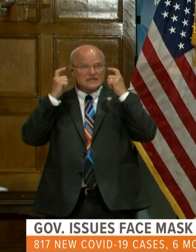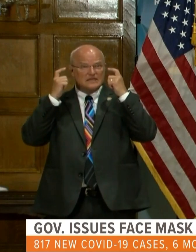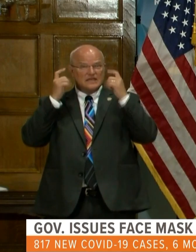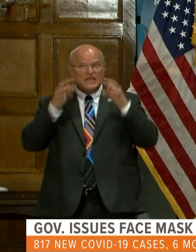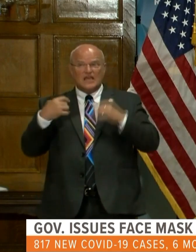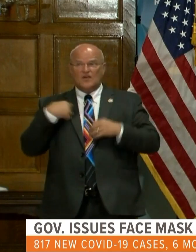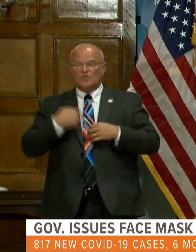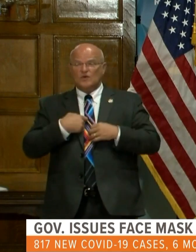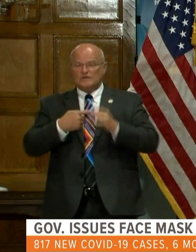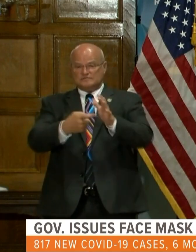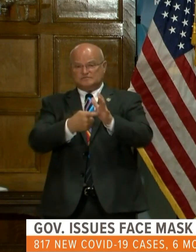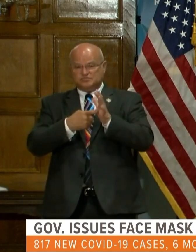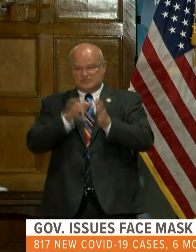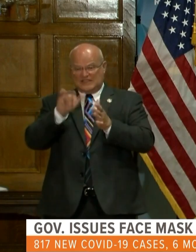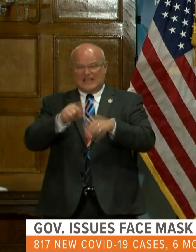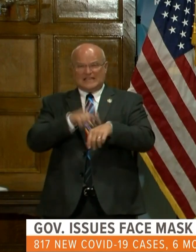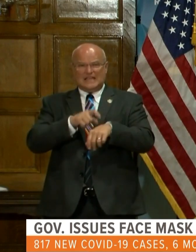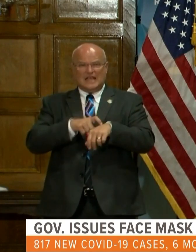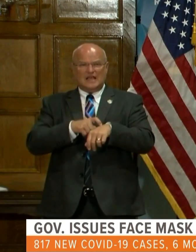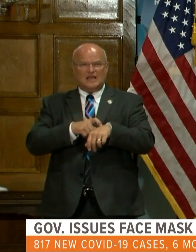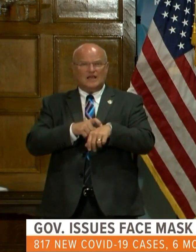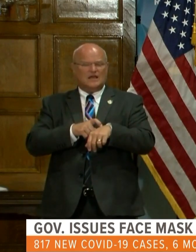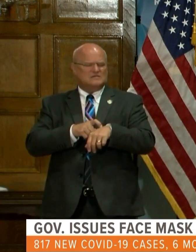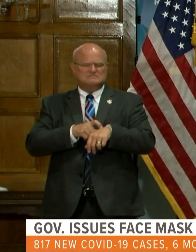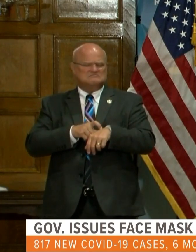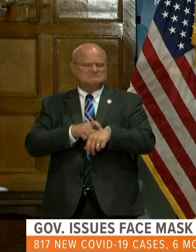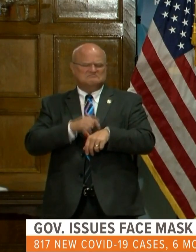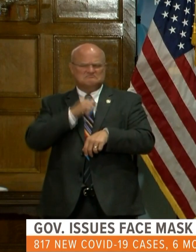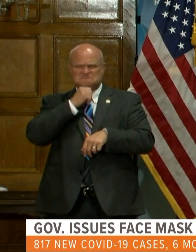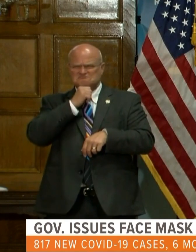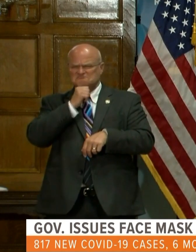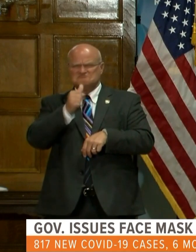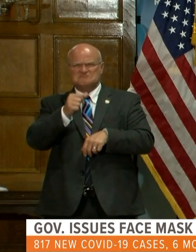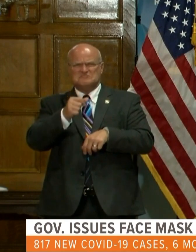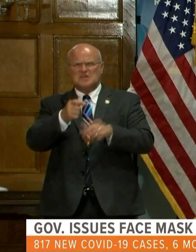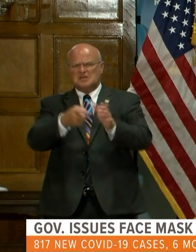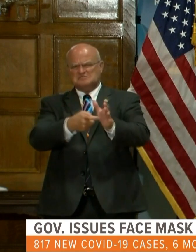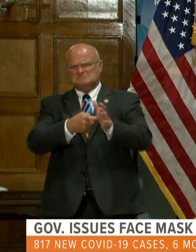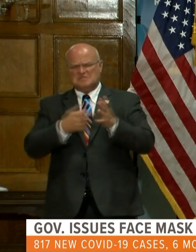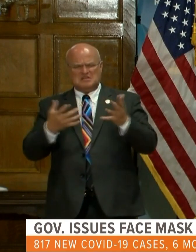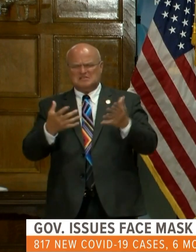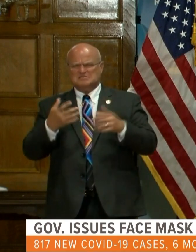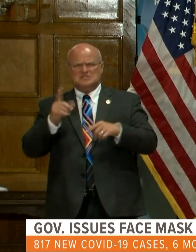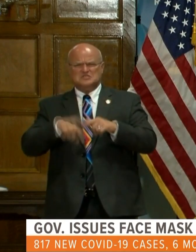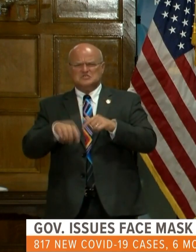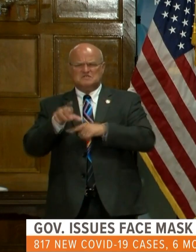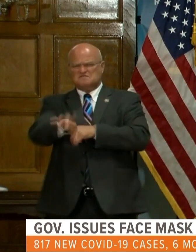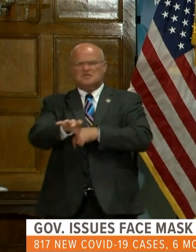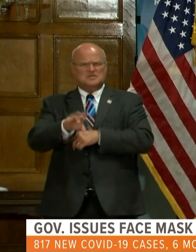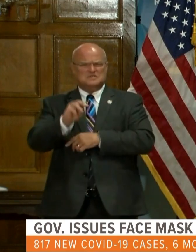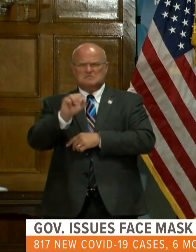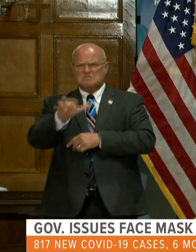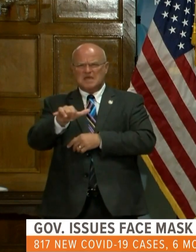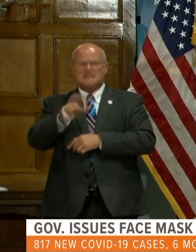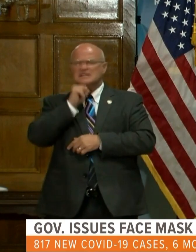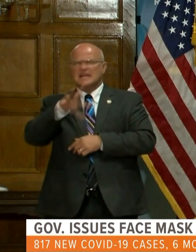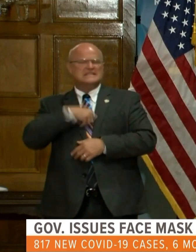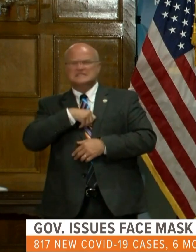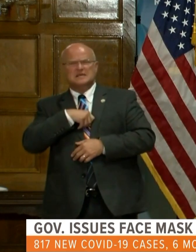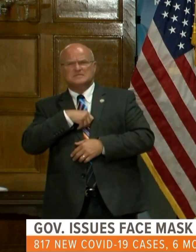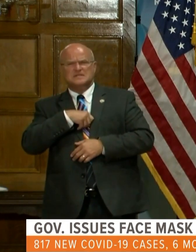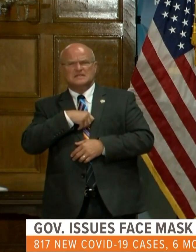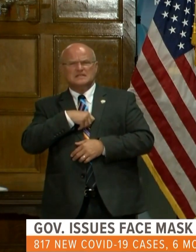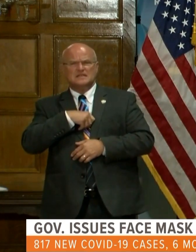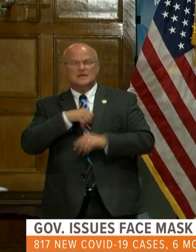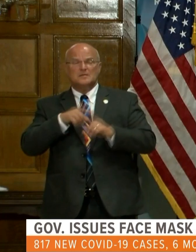and if we would have put a mandate in there, it would have been totally unenforceable. It would have been unenforceable in May. It would not have been accepted. And